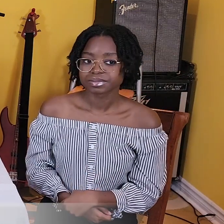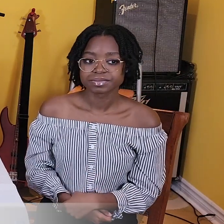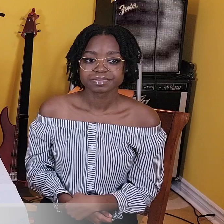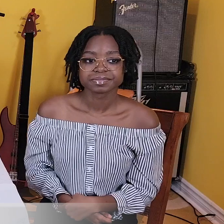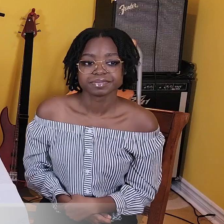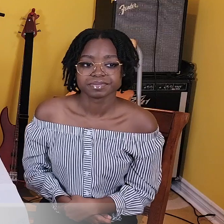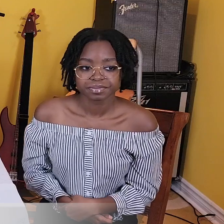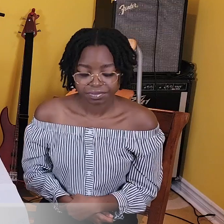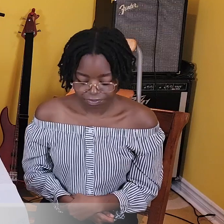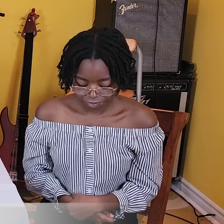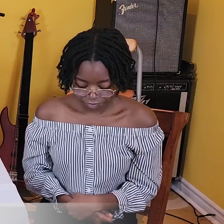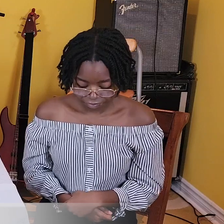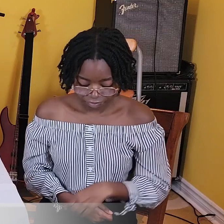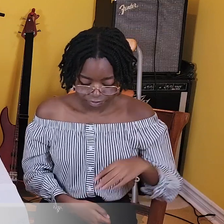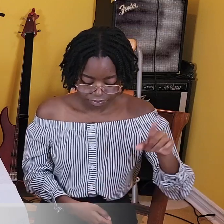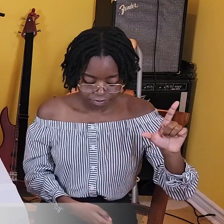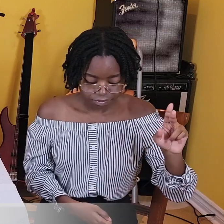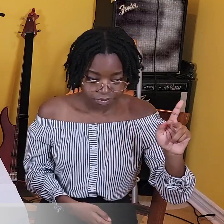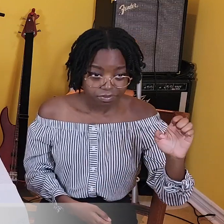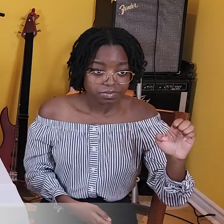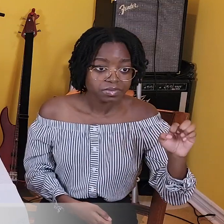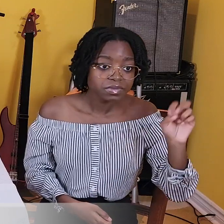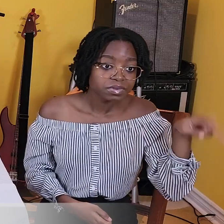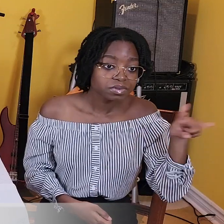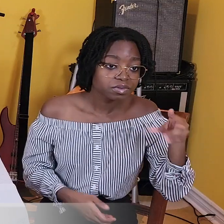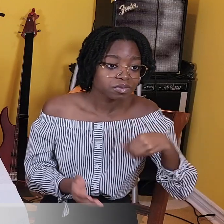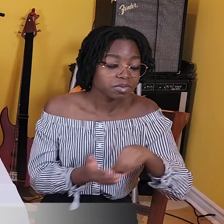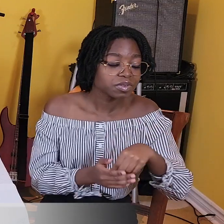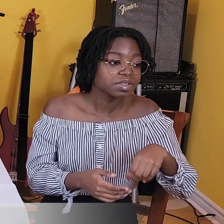Luke chapter 22, verse 63 to